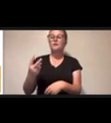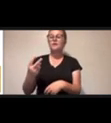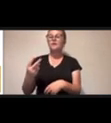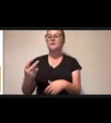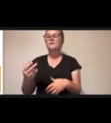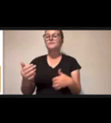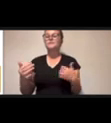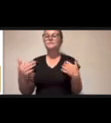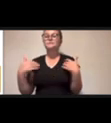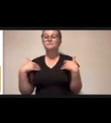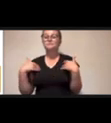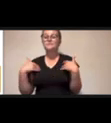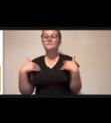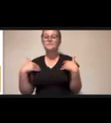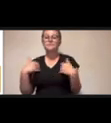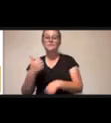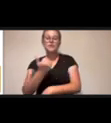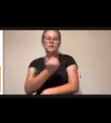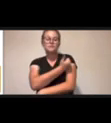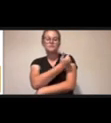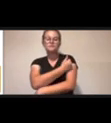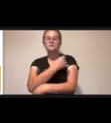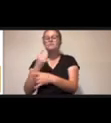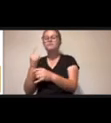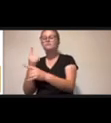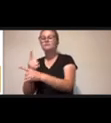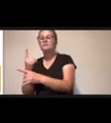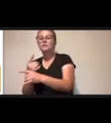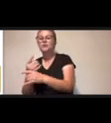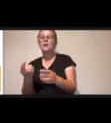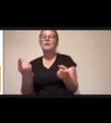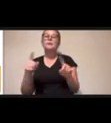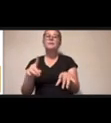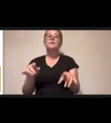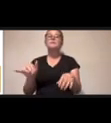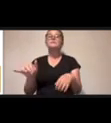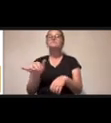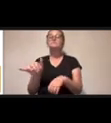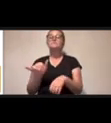Twelve of the 28 patients had